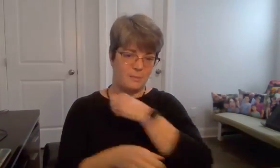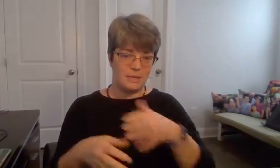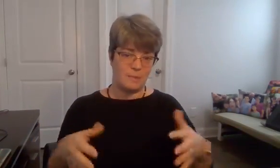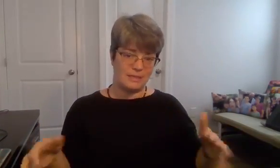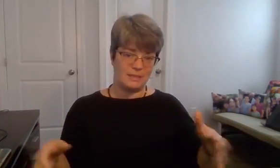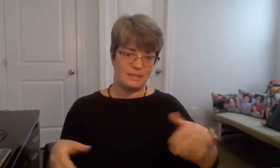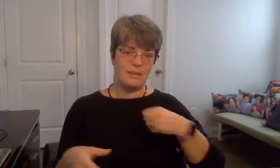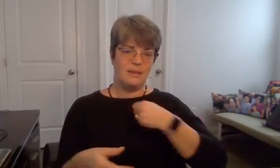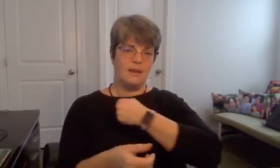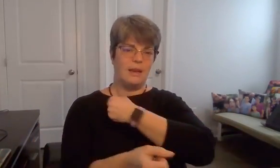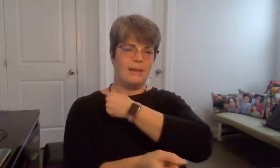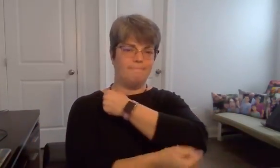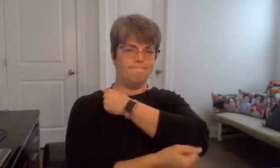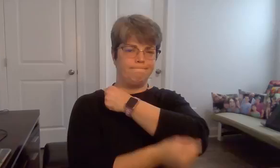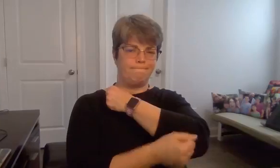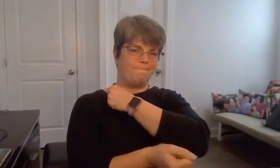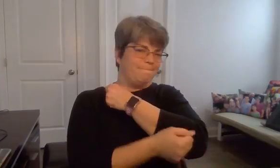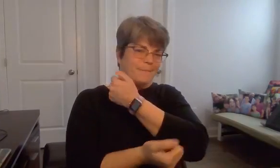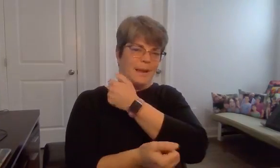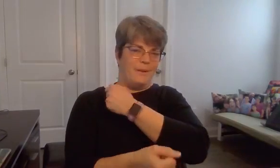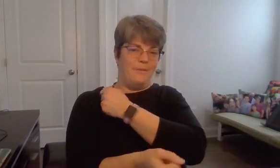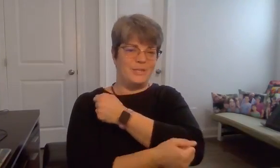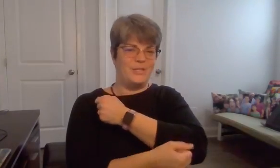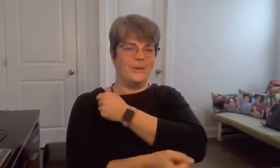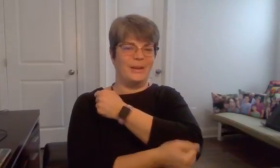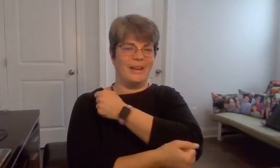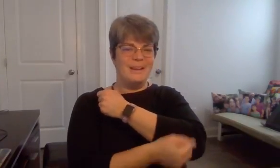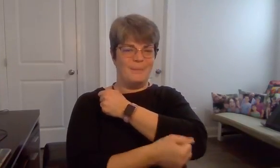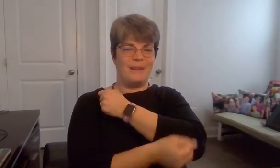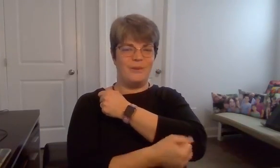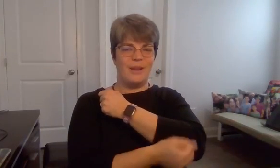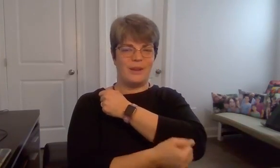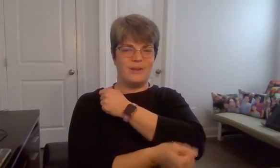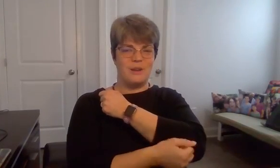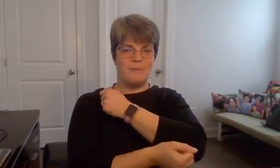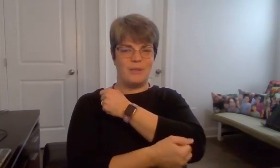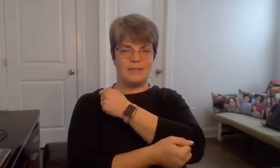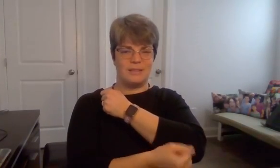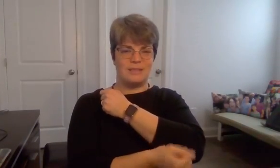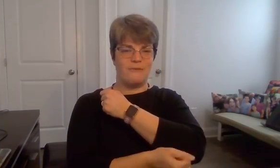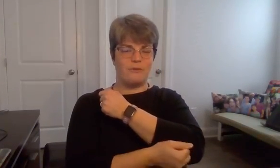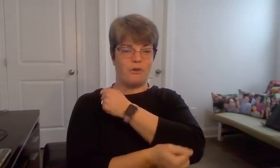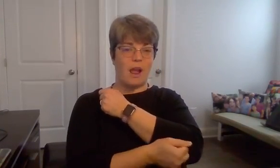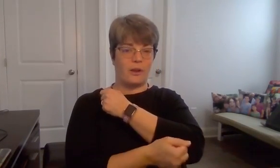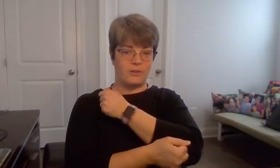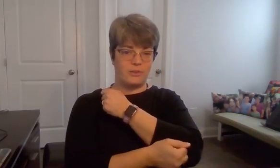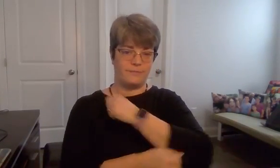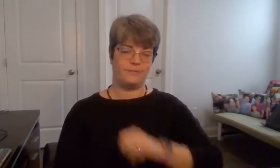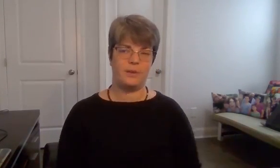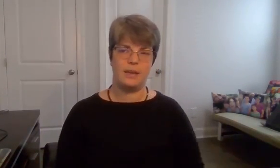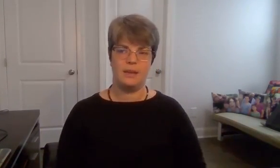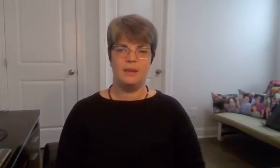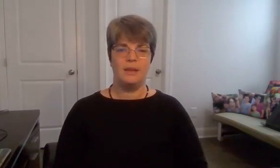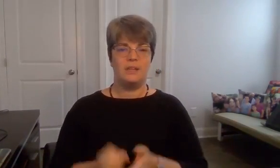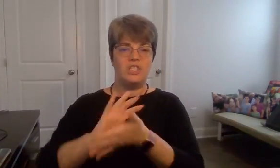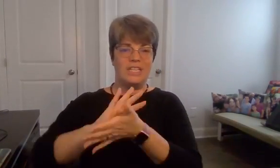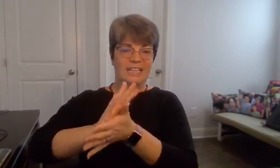into pieces. I don't know if that's true or not, but if you knock on your elbow, that's the sign for crackers. Okay.